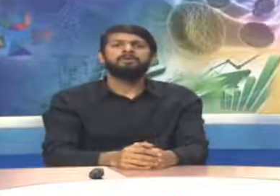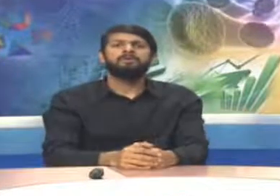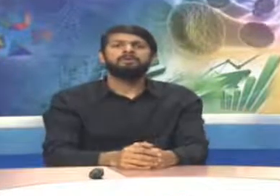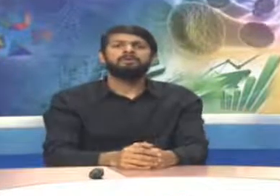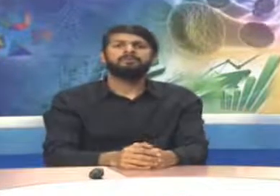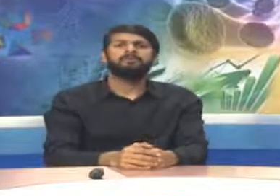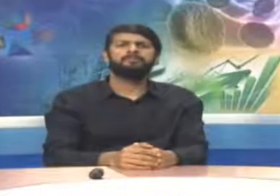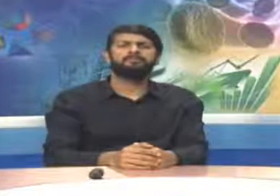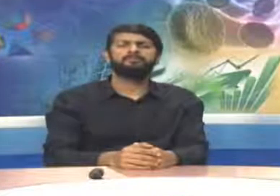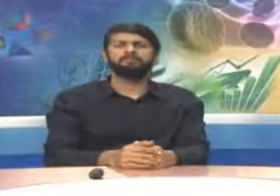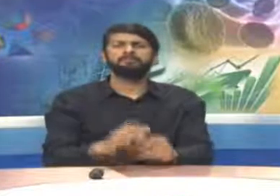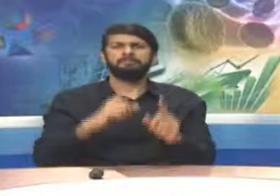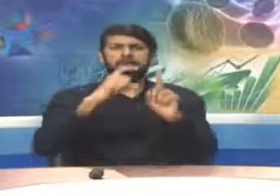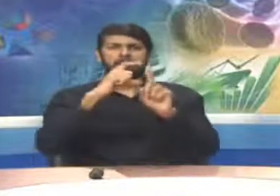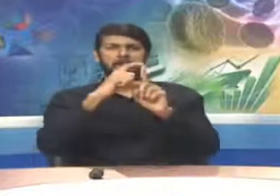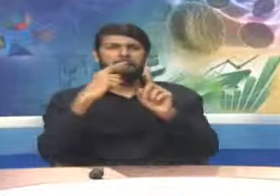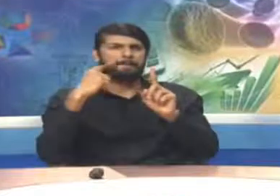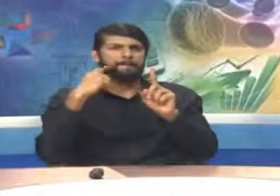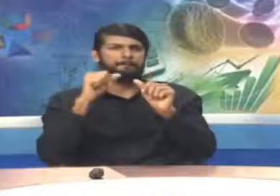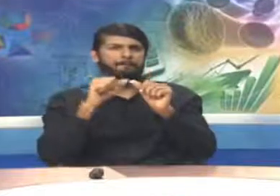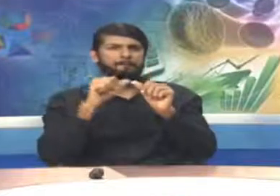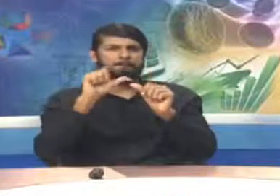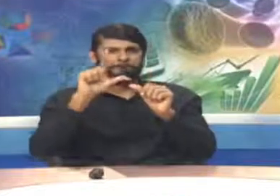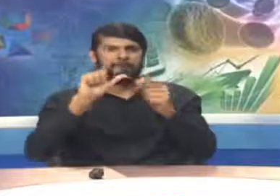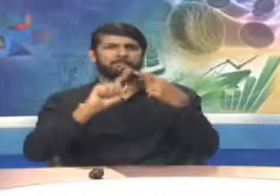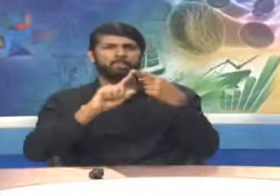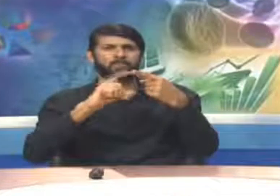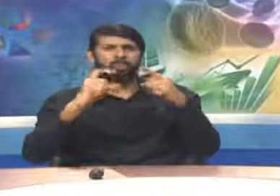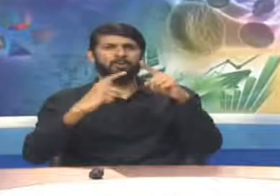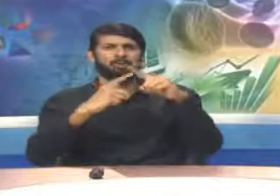are some points.